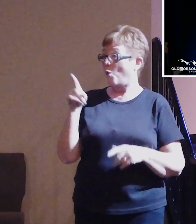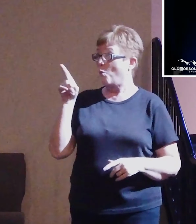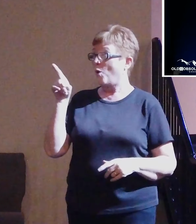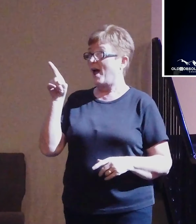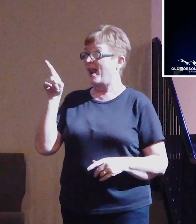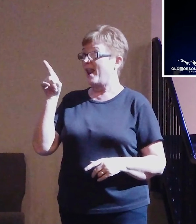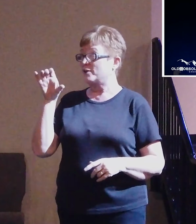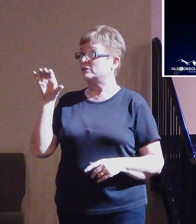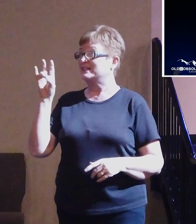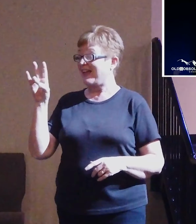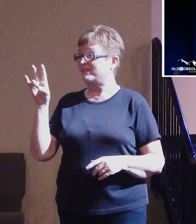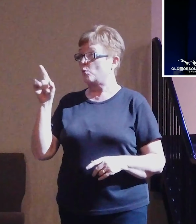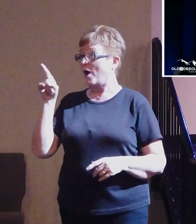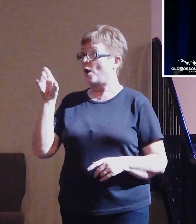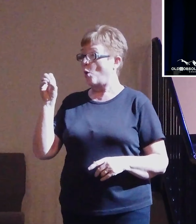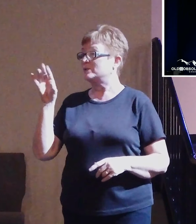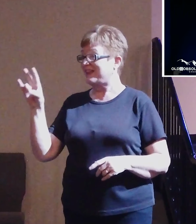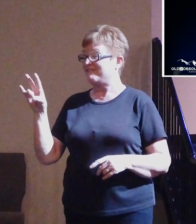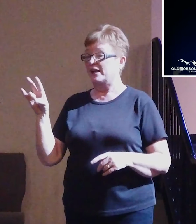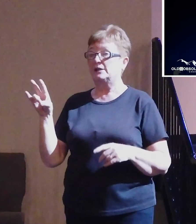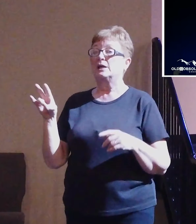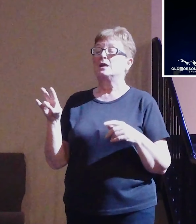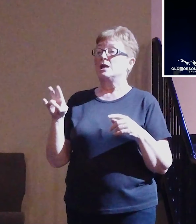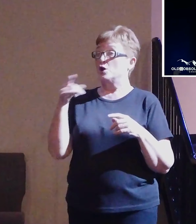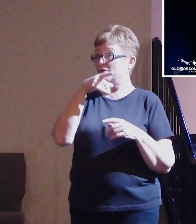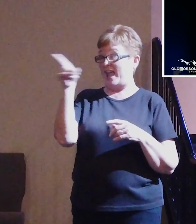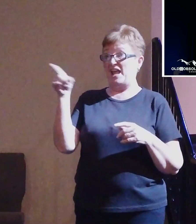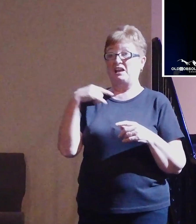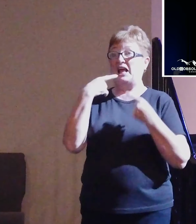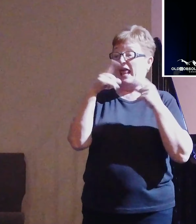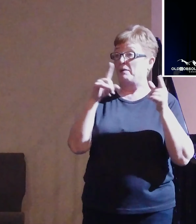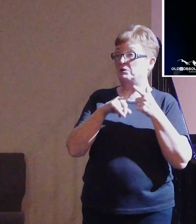given to them from people claiming to be experts in this.